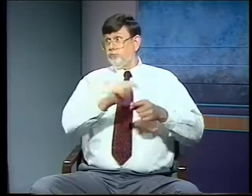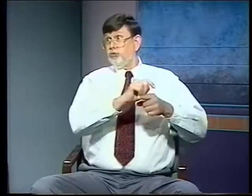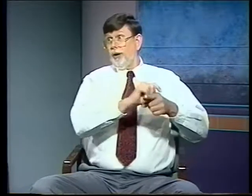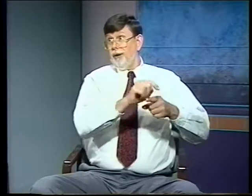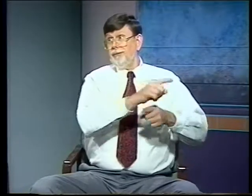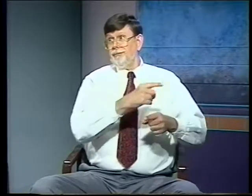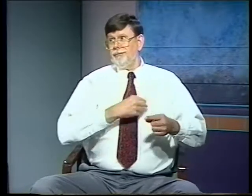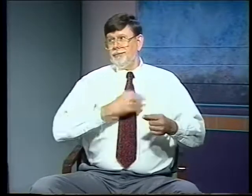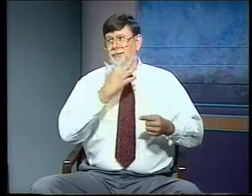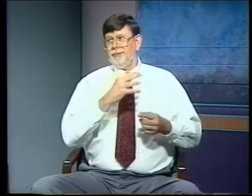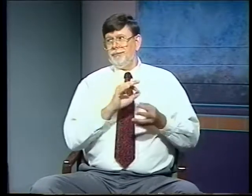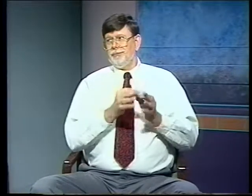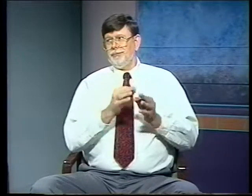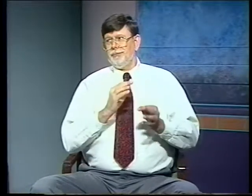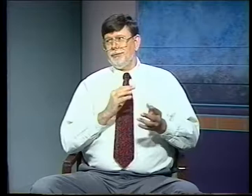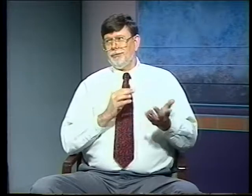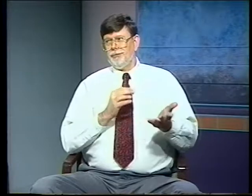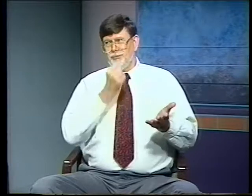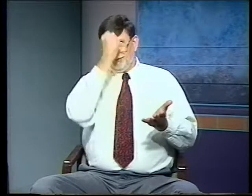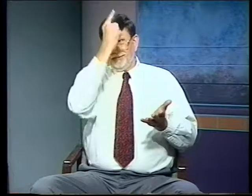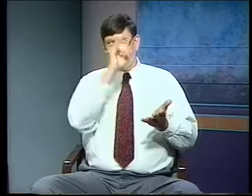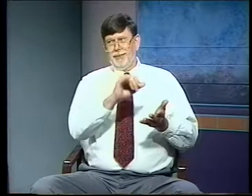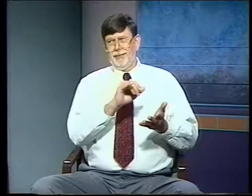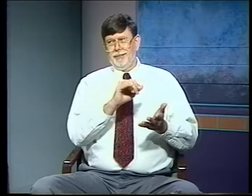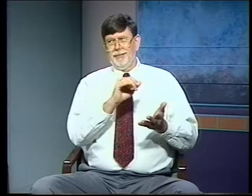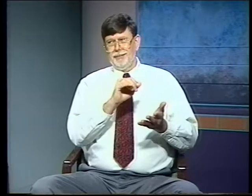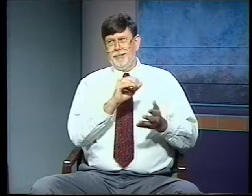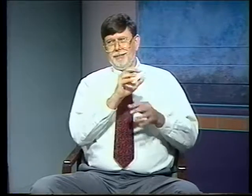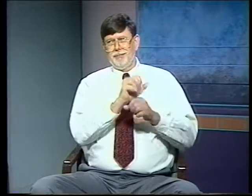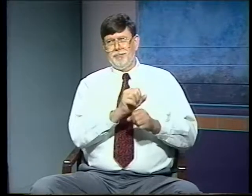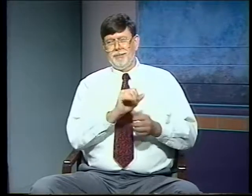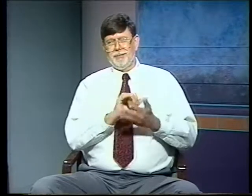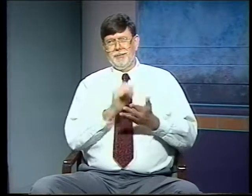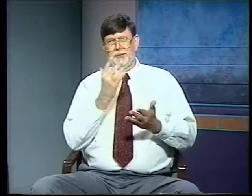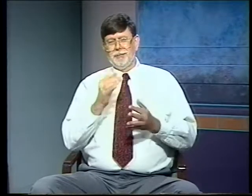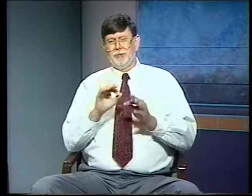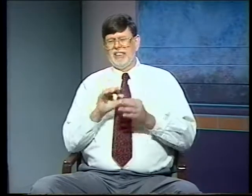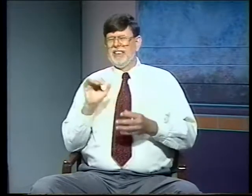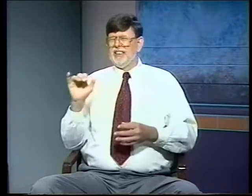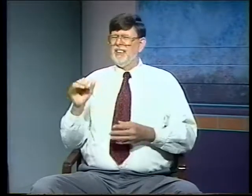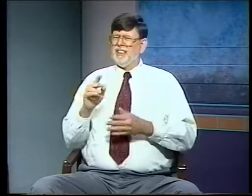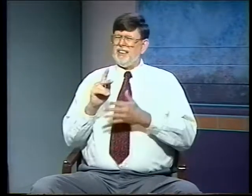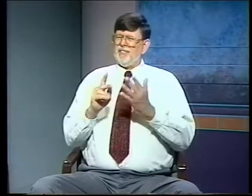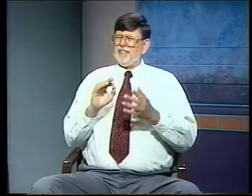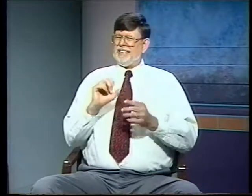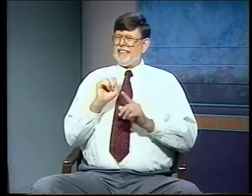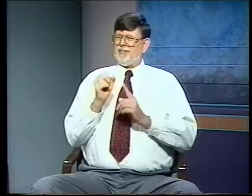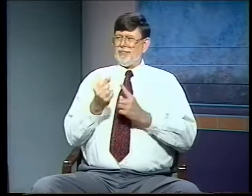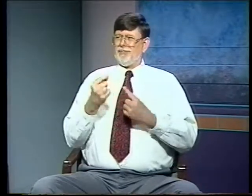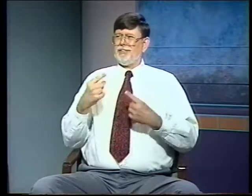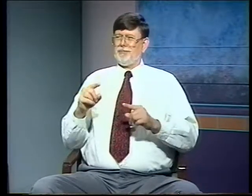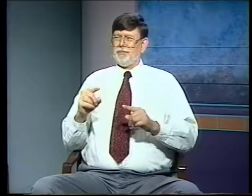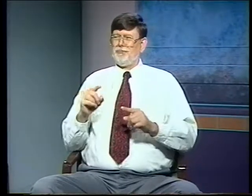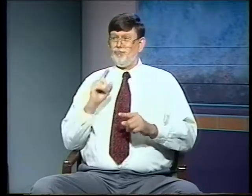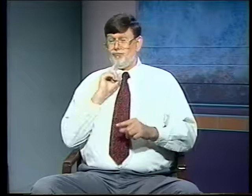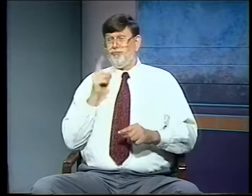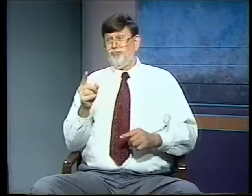culturally either the same, of the same background, or at least trained and acculturated, where they